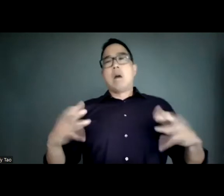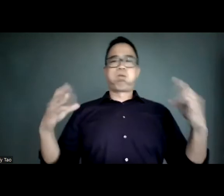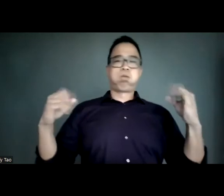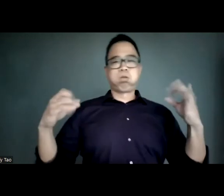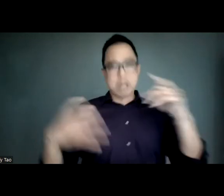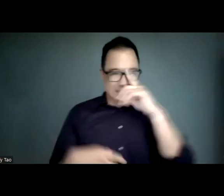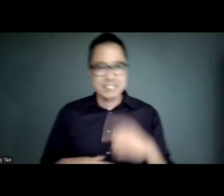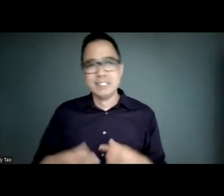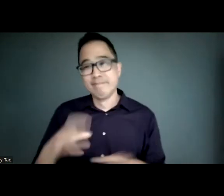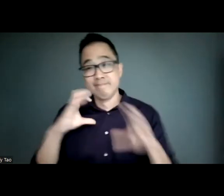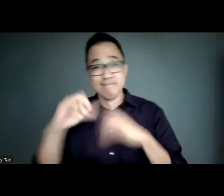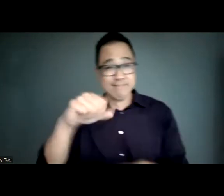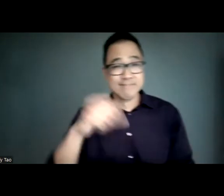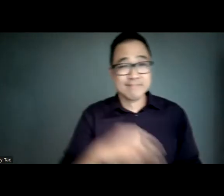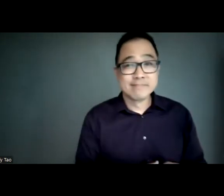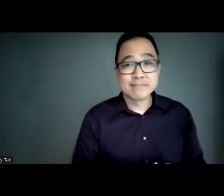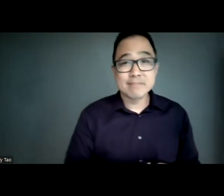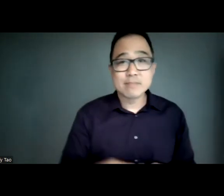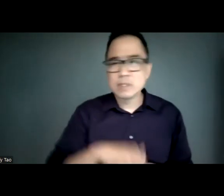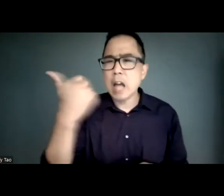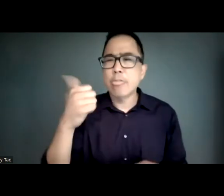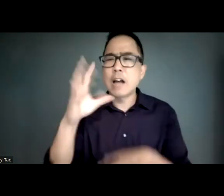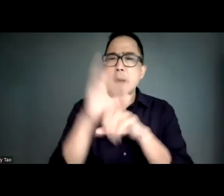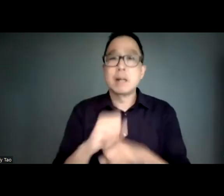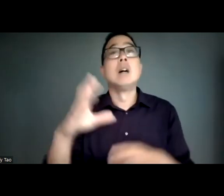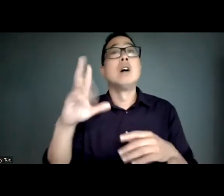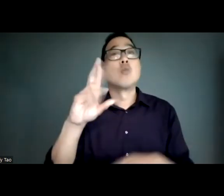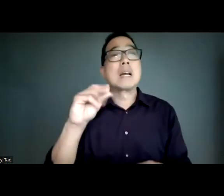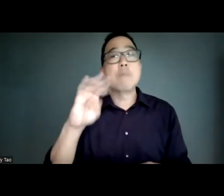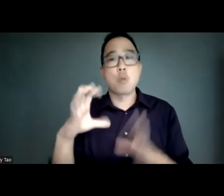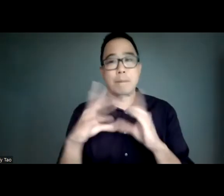Communicating without a mask, right? We've figured out how to do that.